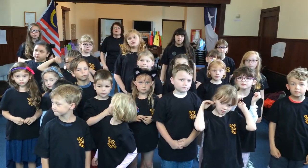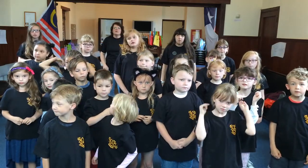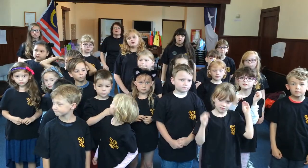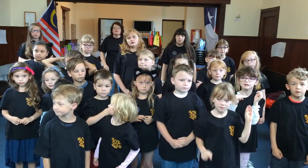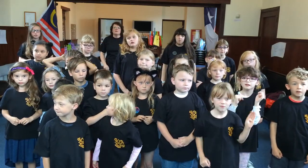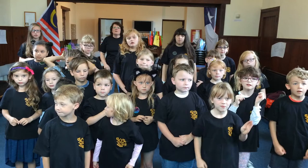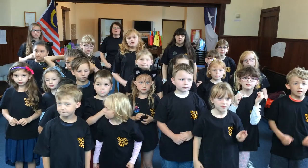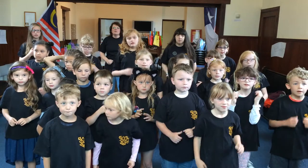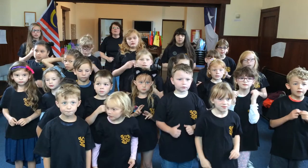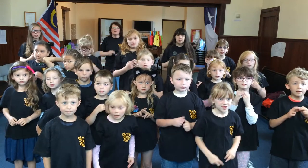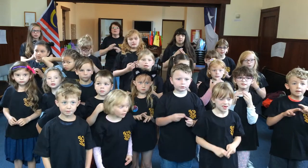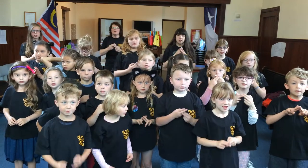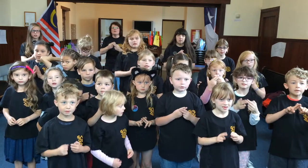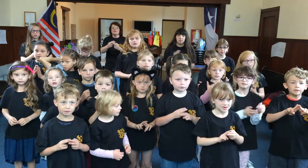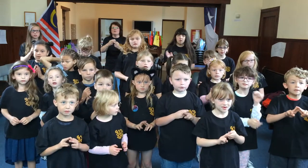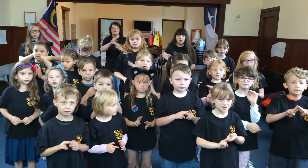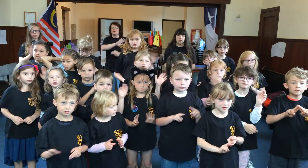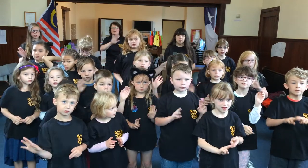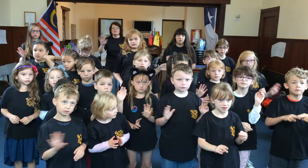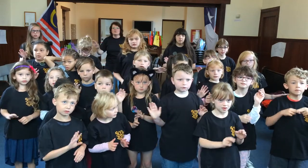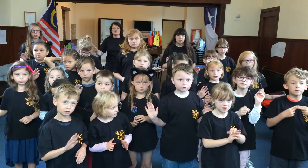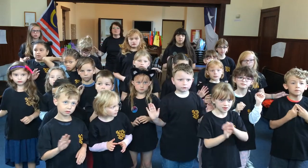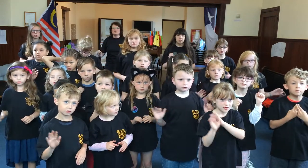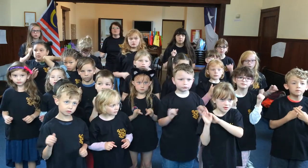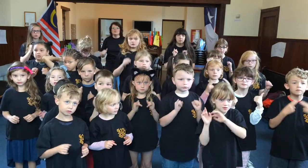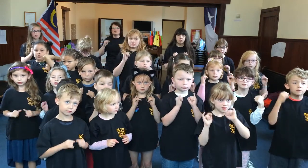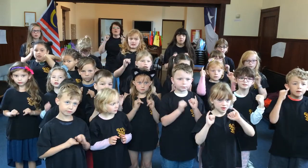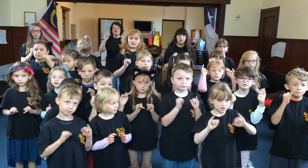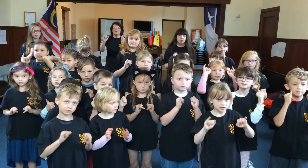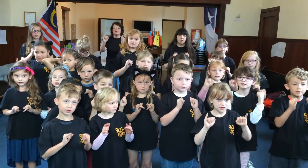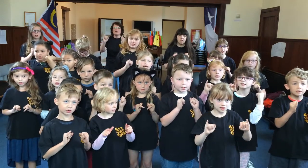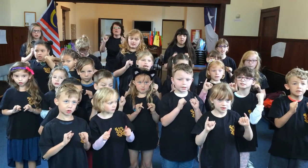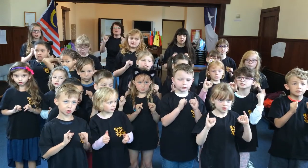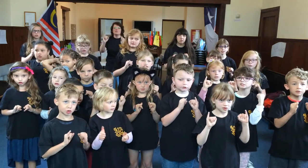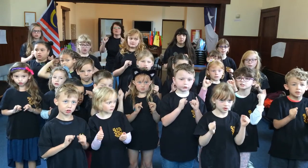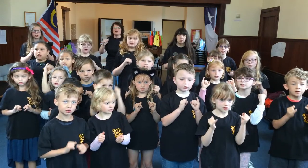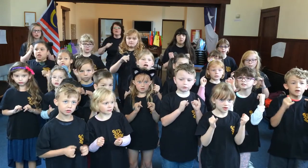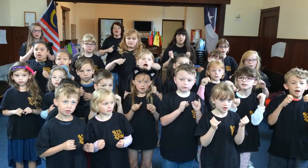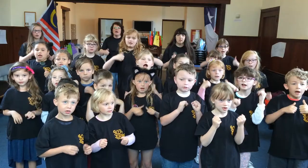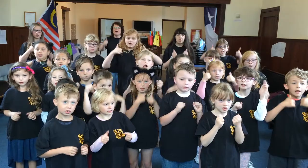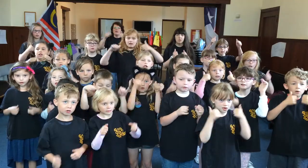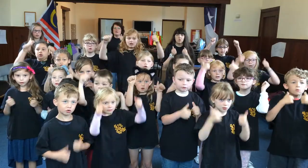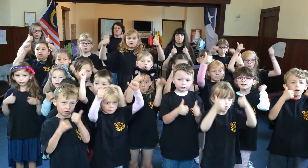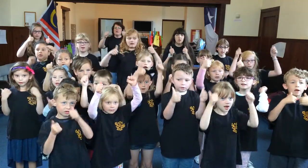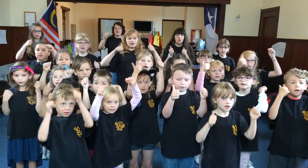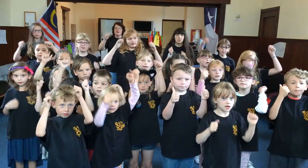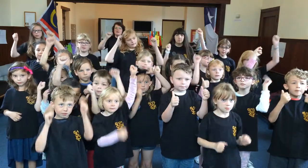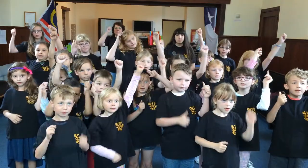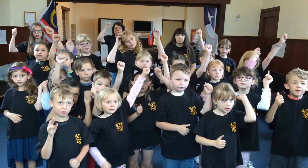We have our tears in heaven, hallowed be